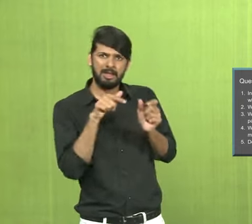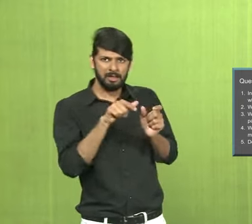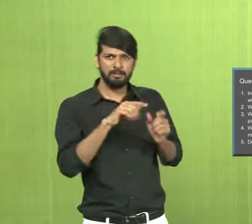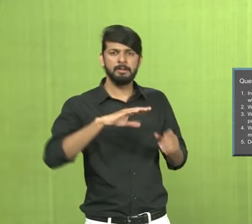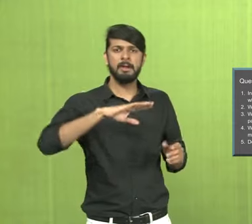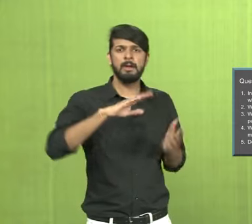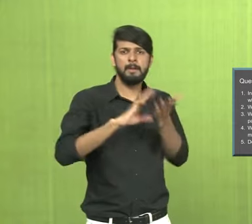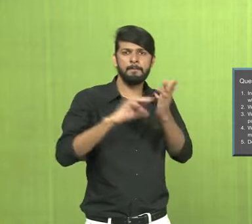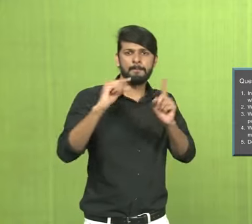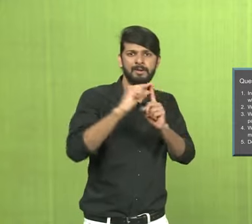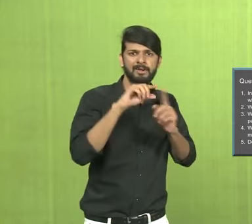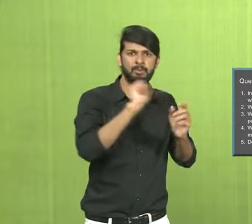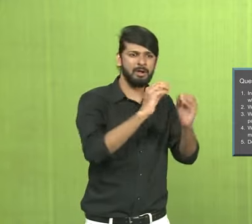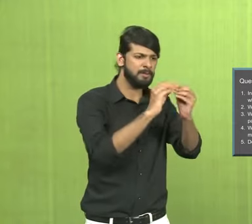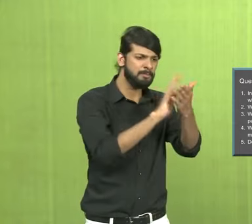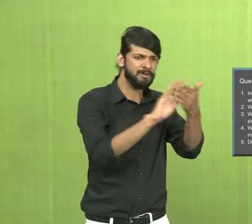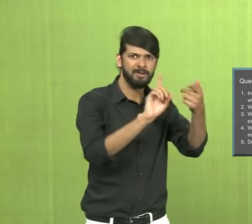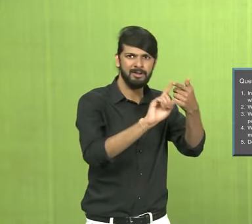what is the difference between the Bhil community